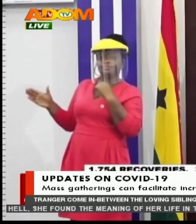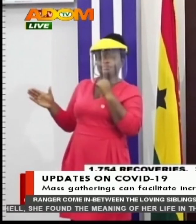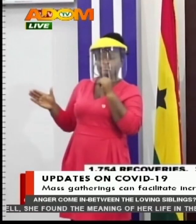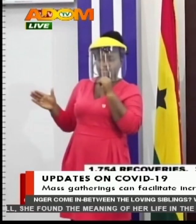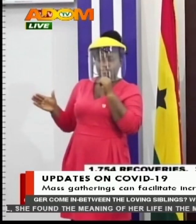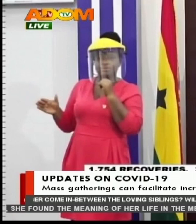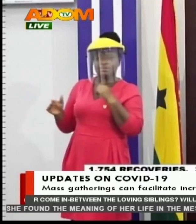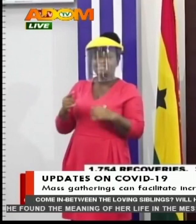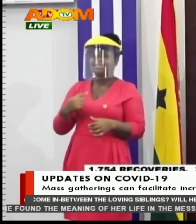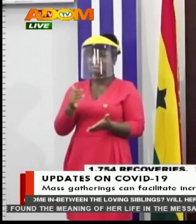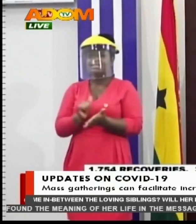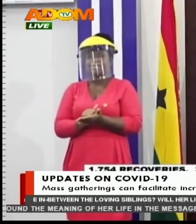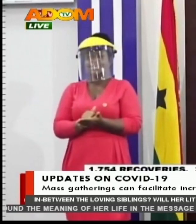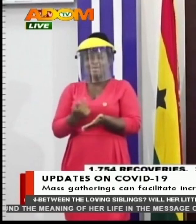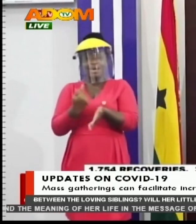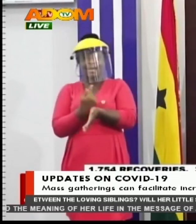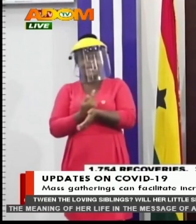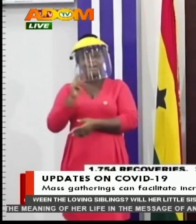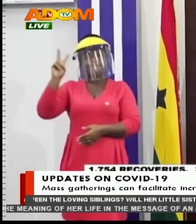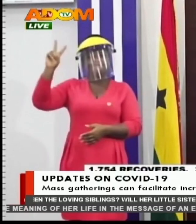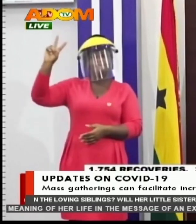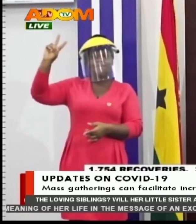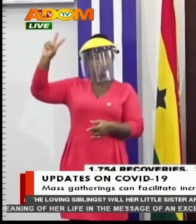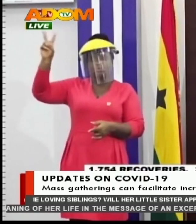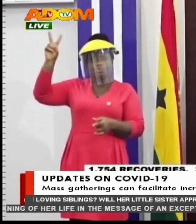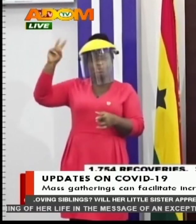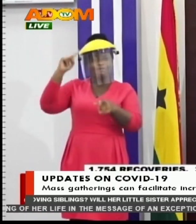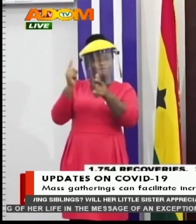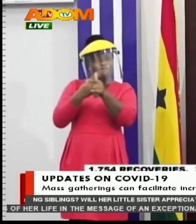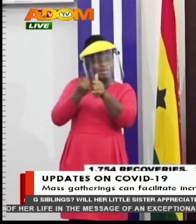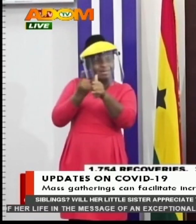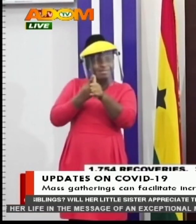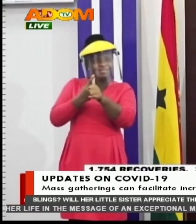until about 2 weeks. And then this first case, which is the index case in Obuasi,